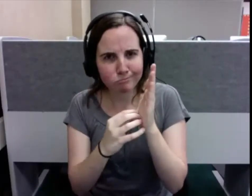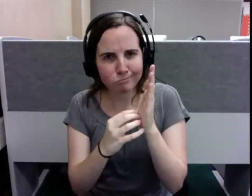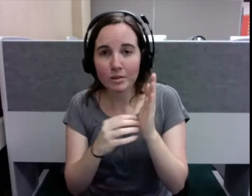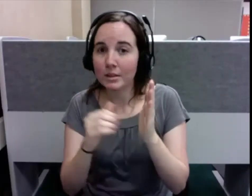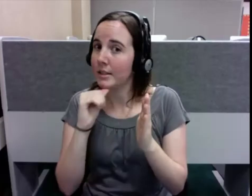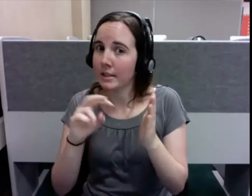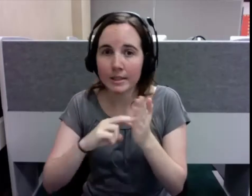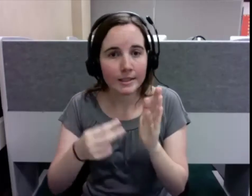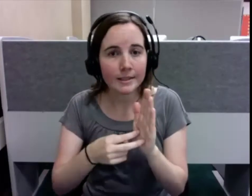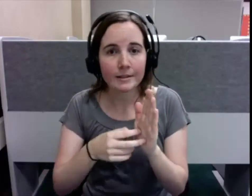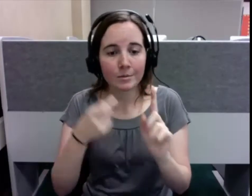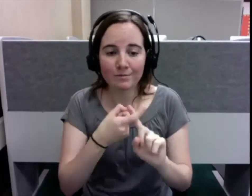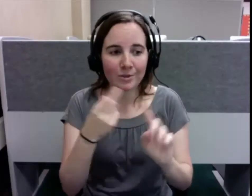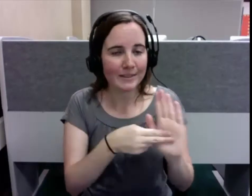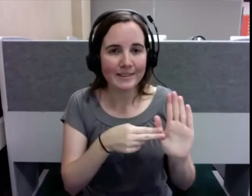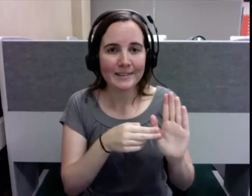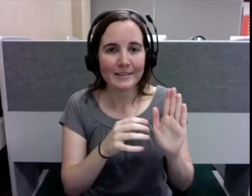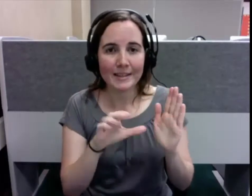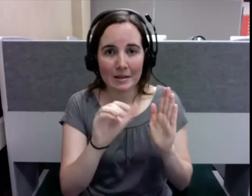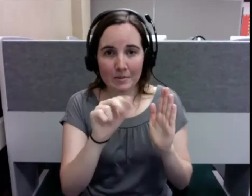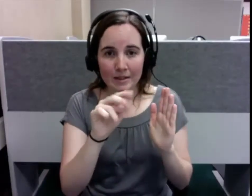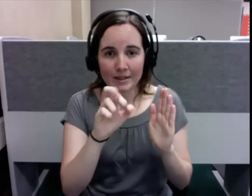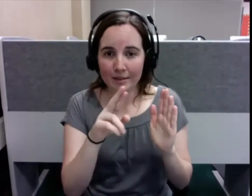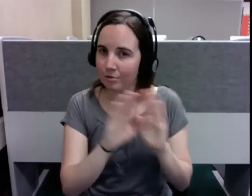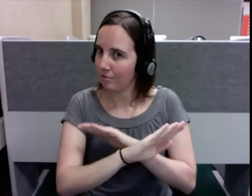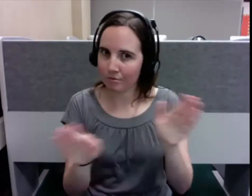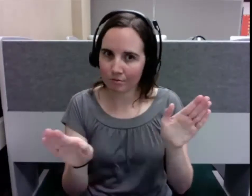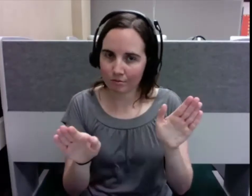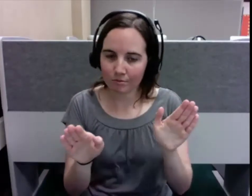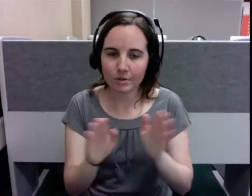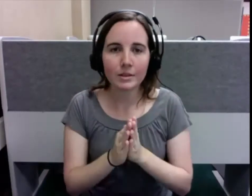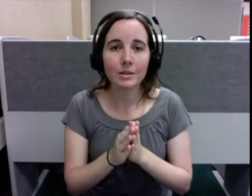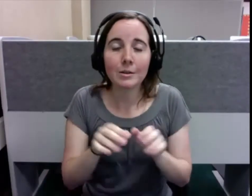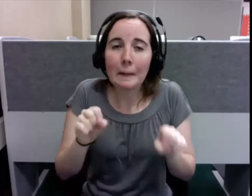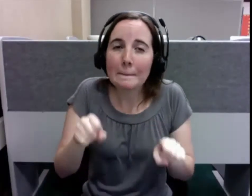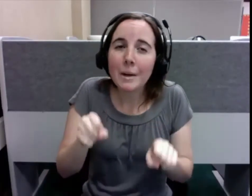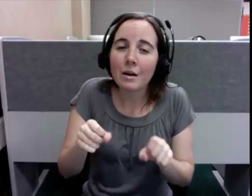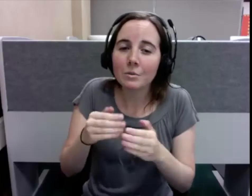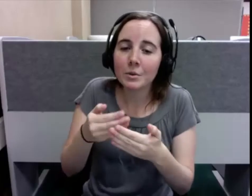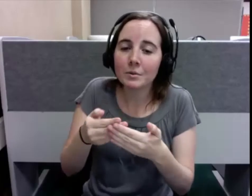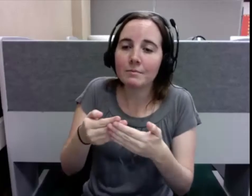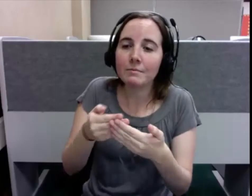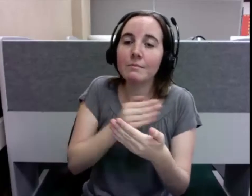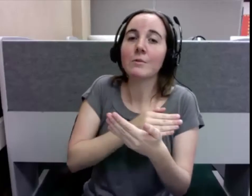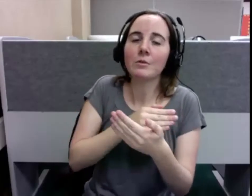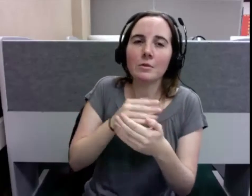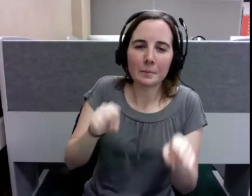not a cancerous growth. They can be a precancerous condition. At that time, the doctor will remove them. There is no pain